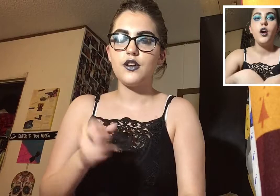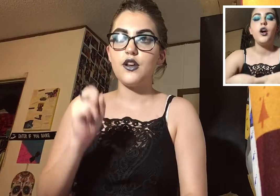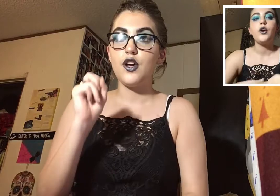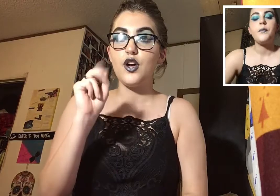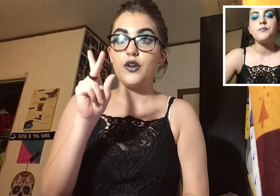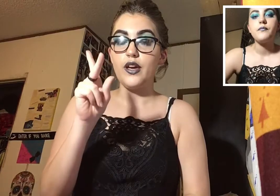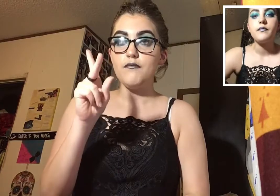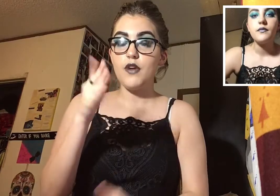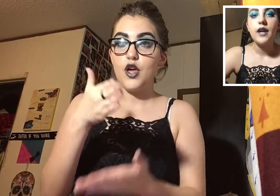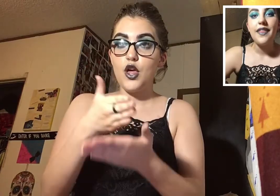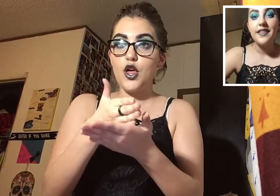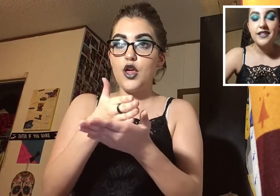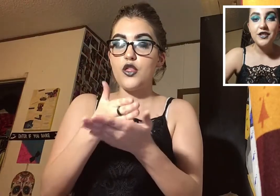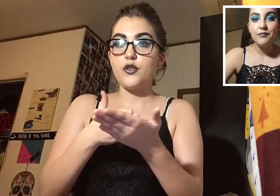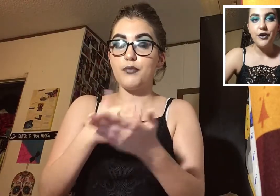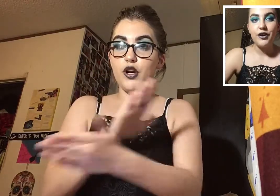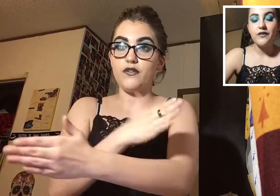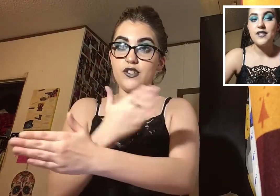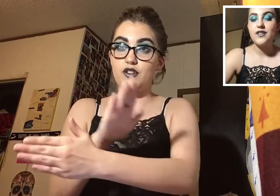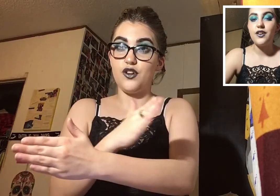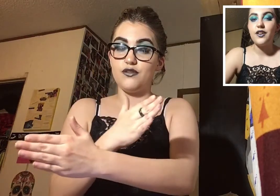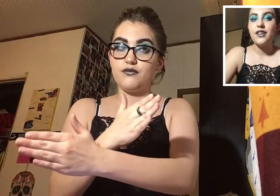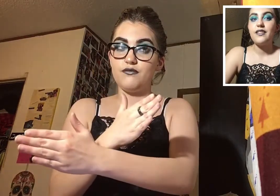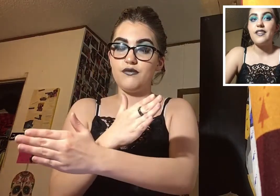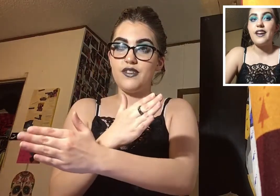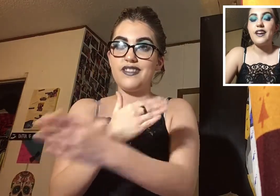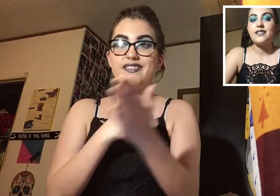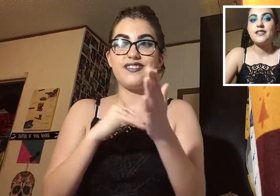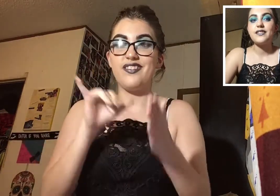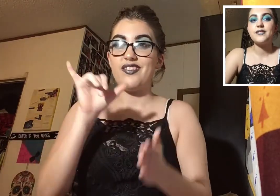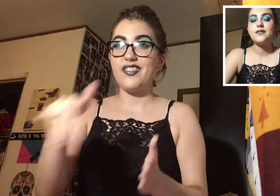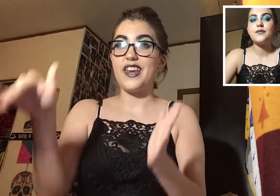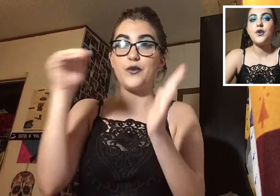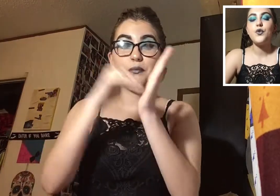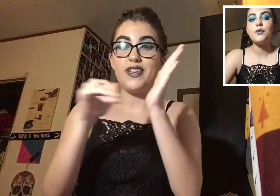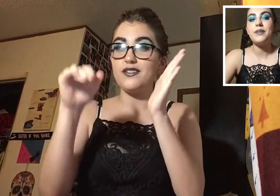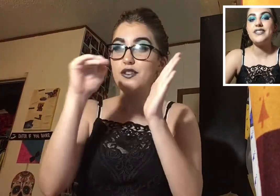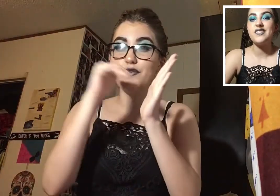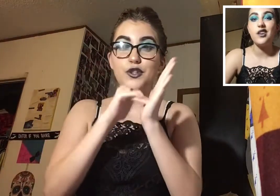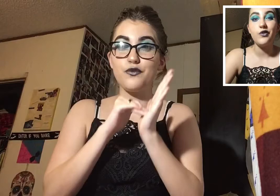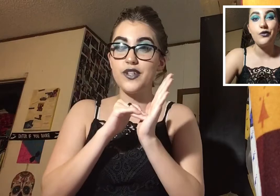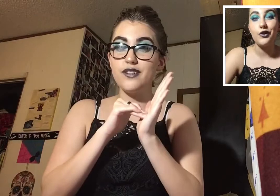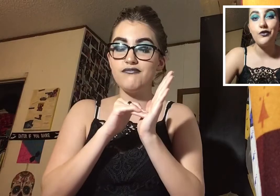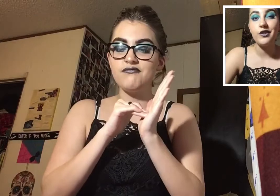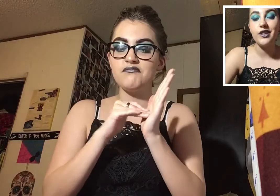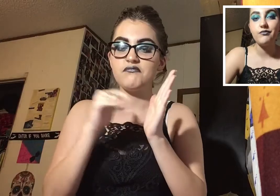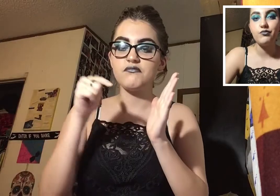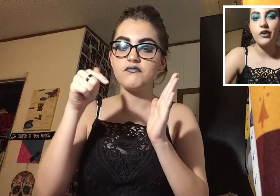Okay, this is the part of the song that repeats itself over and over again, right